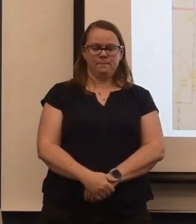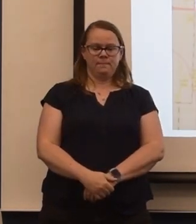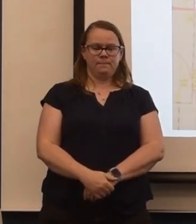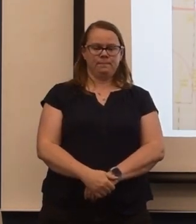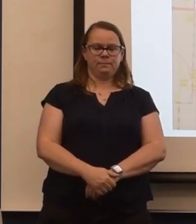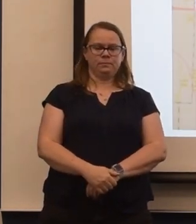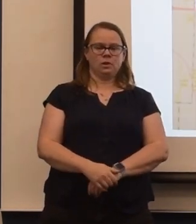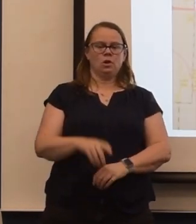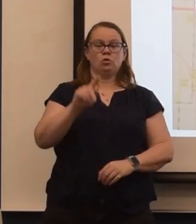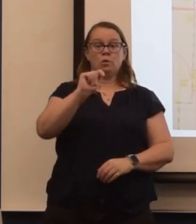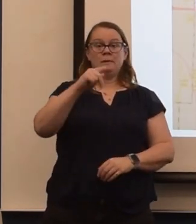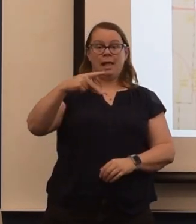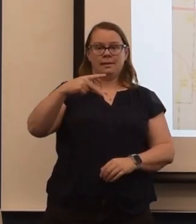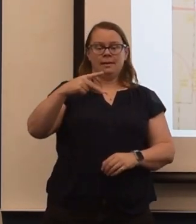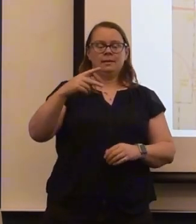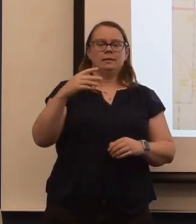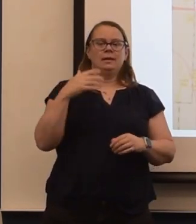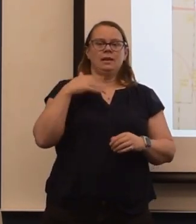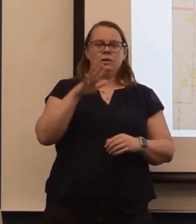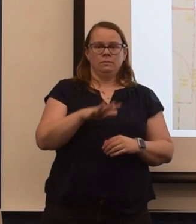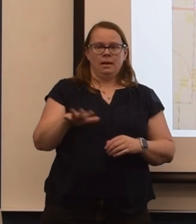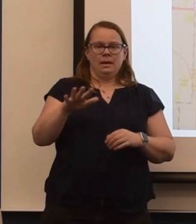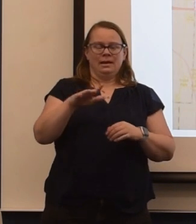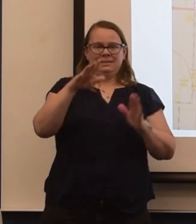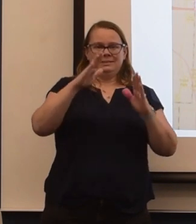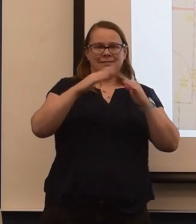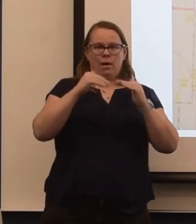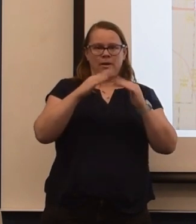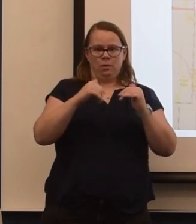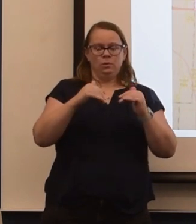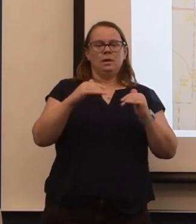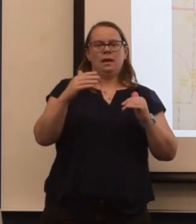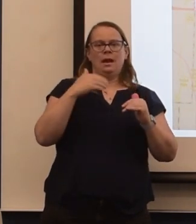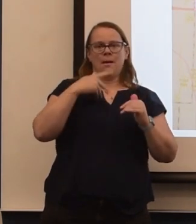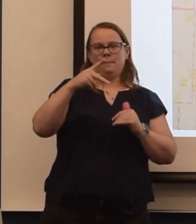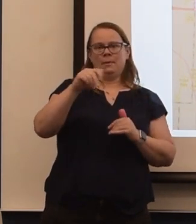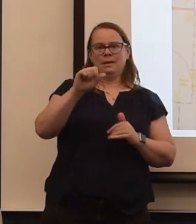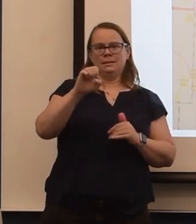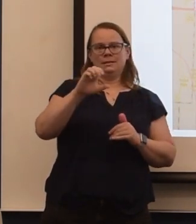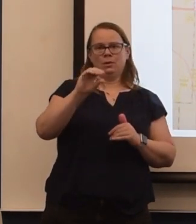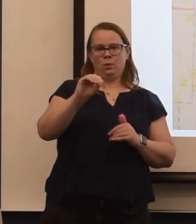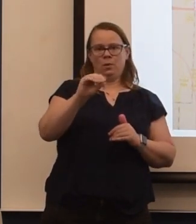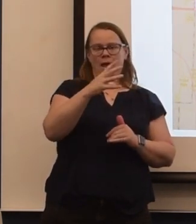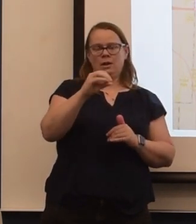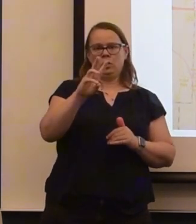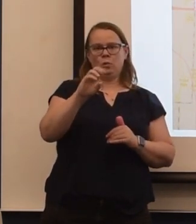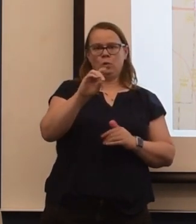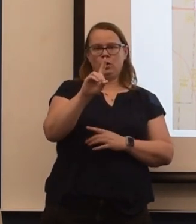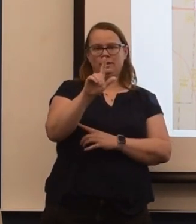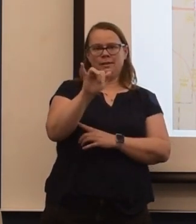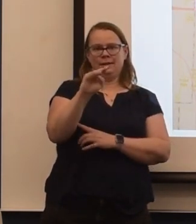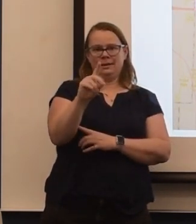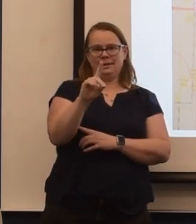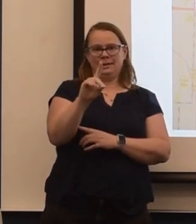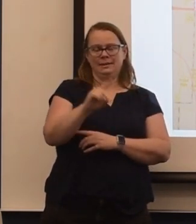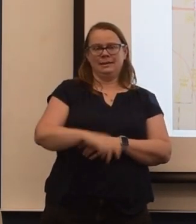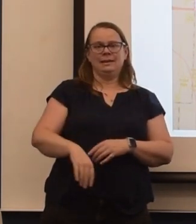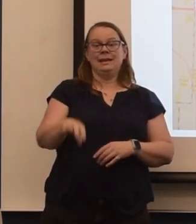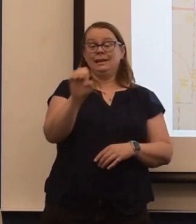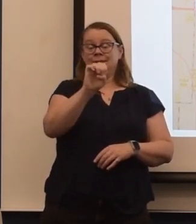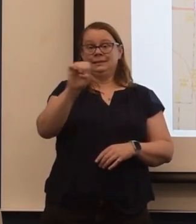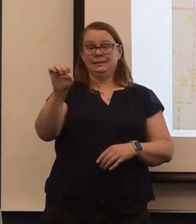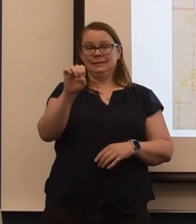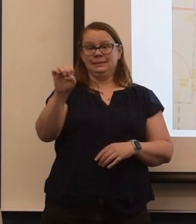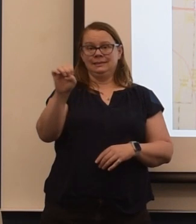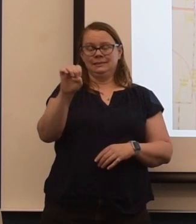So Truman Plaza roughly is from downtown at the Paseo and Woodland, east towards what we